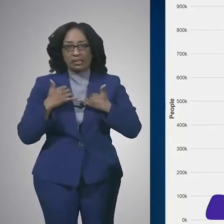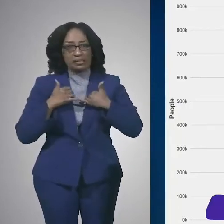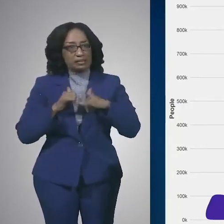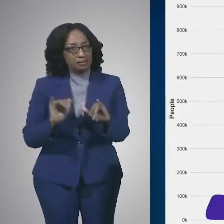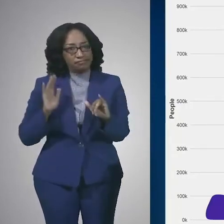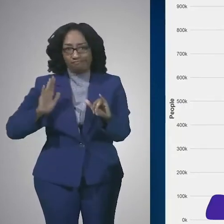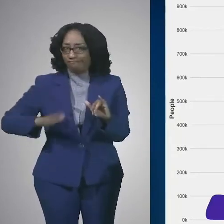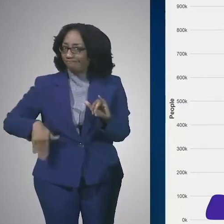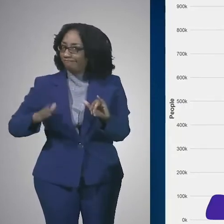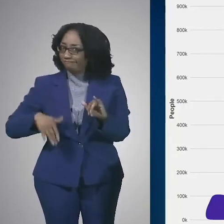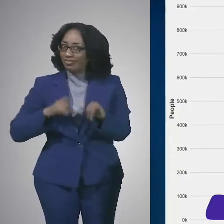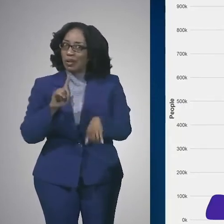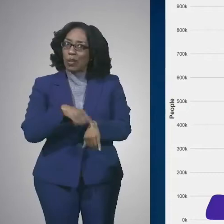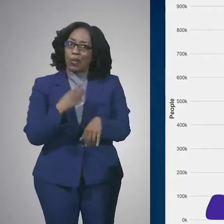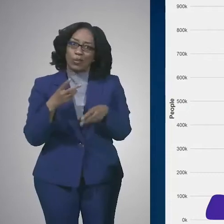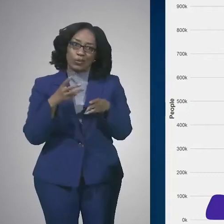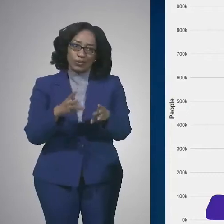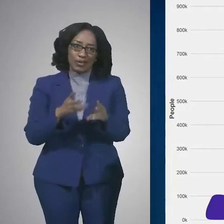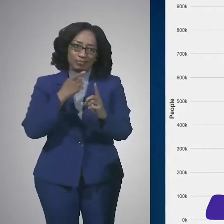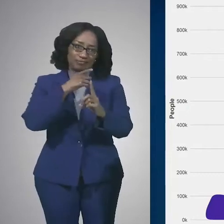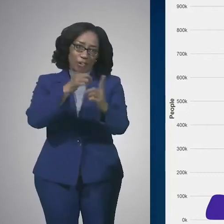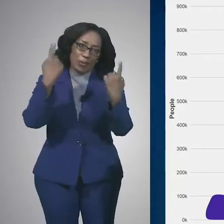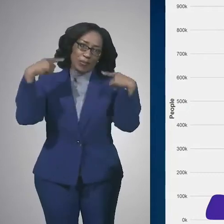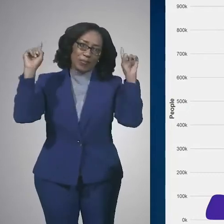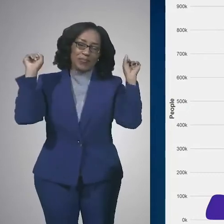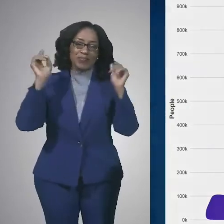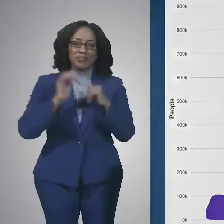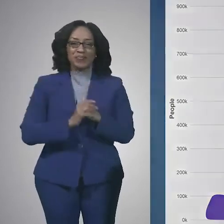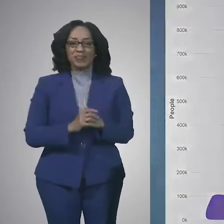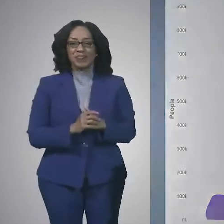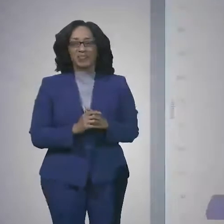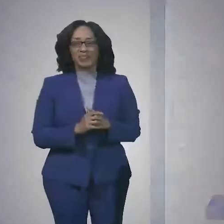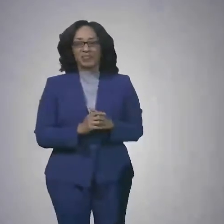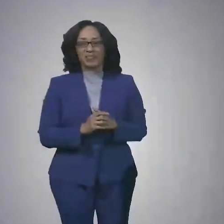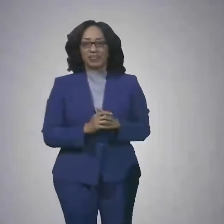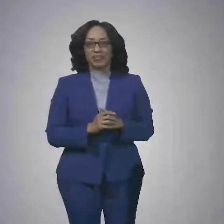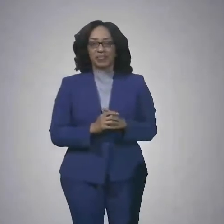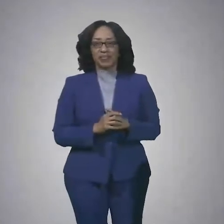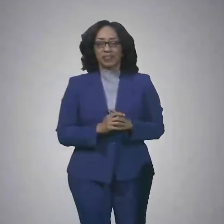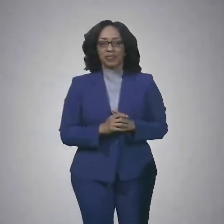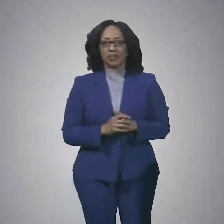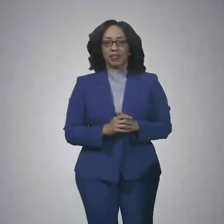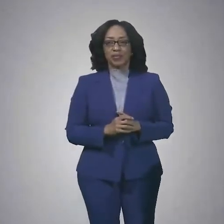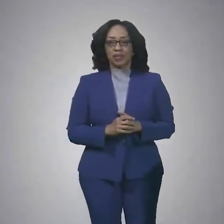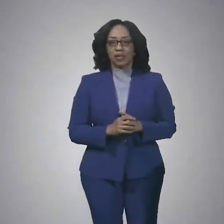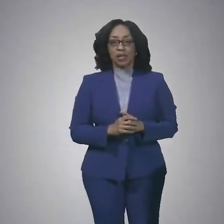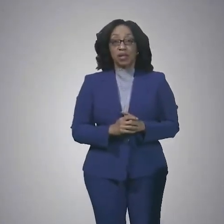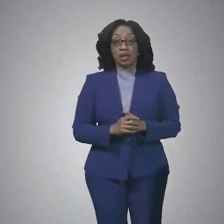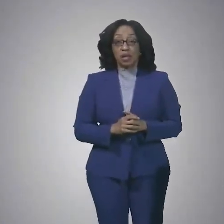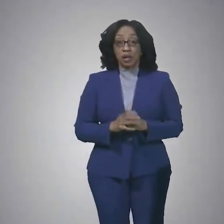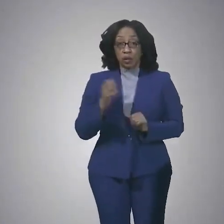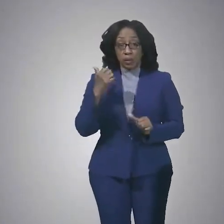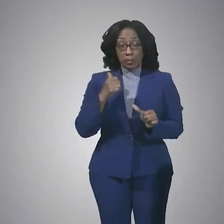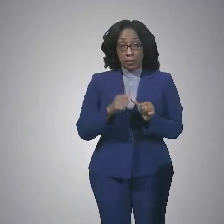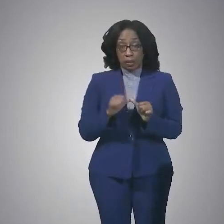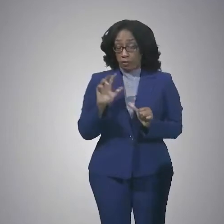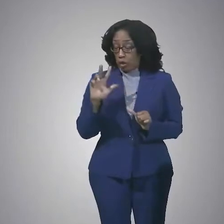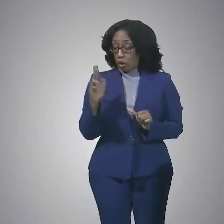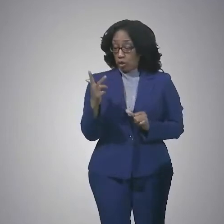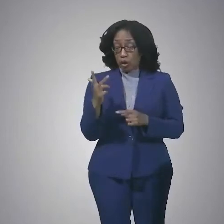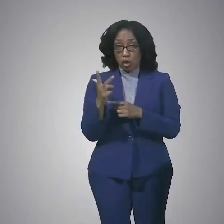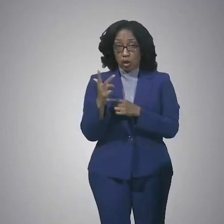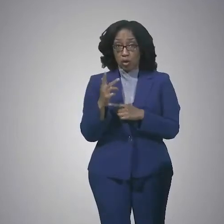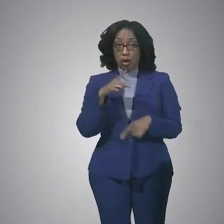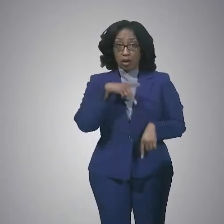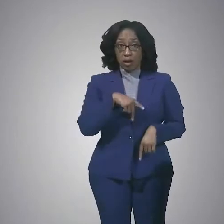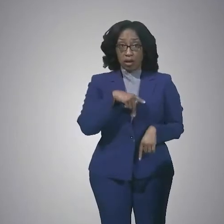to go to reach that goal. That's the end of my slides. Please remember, third doses of both